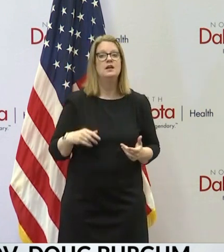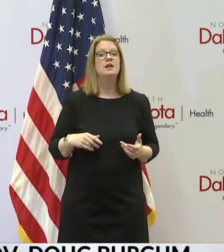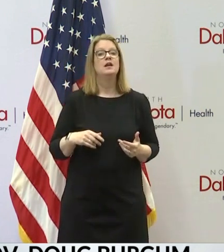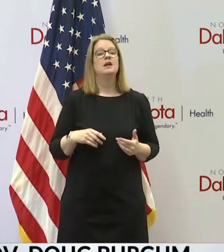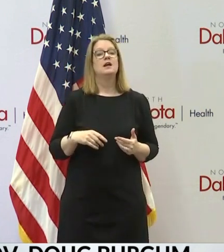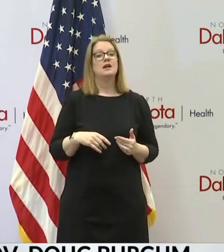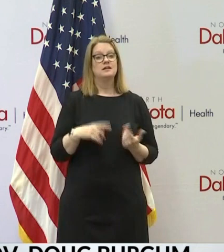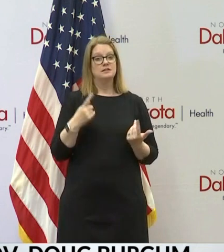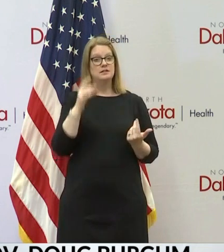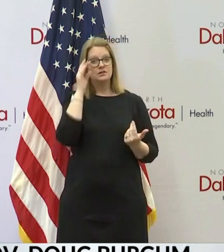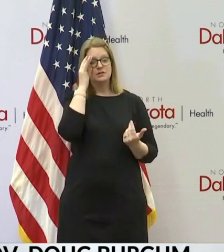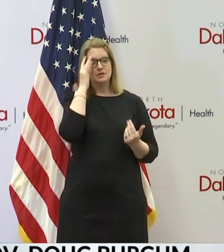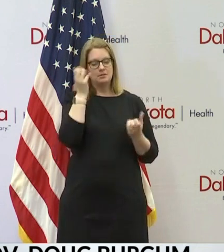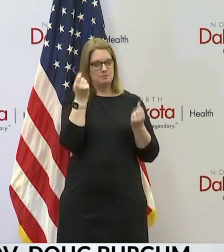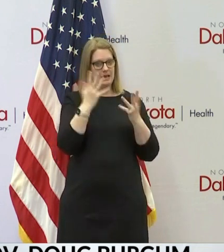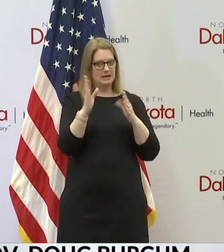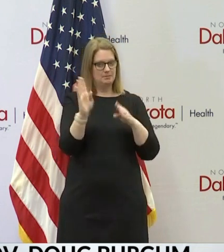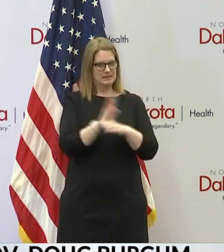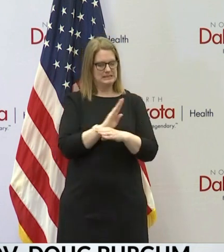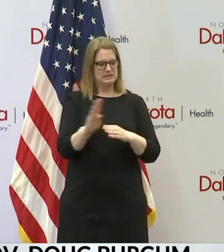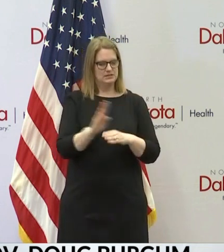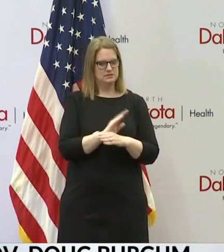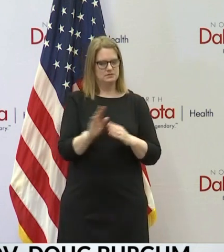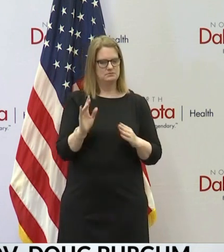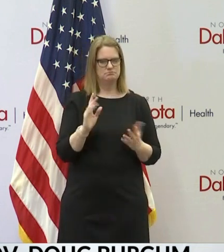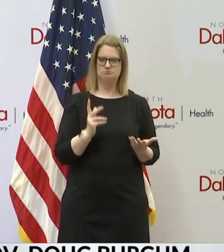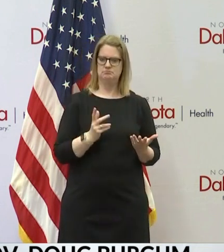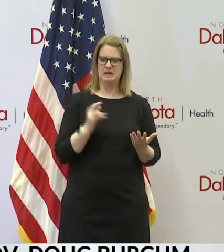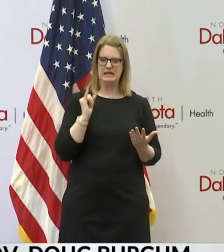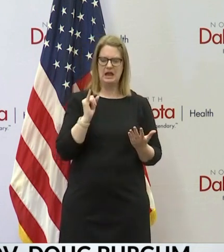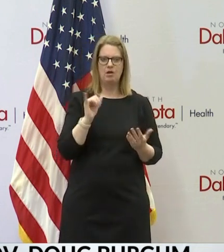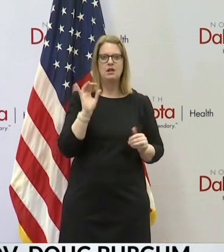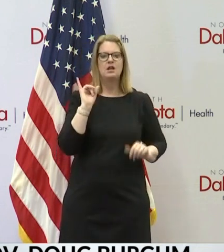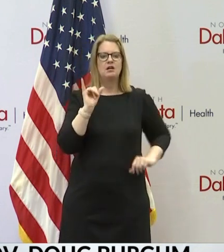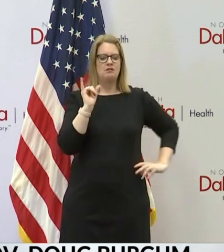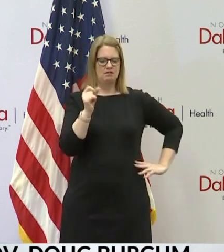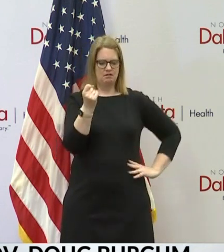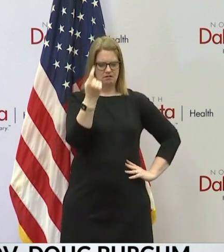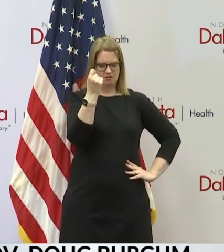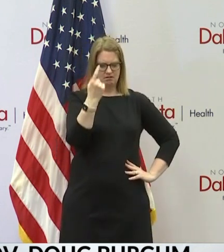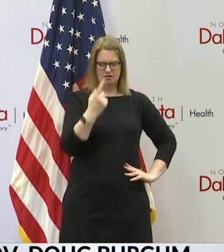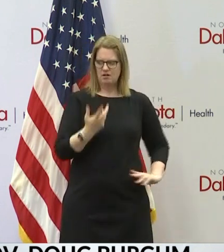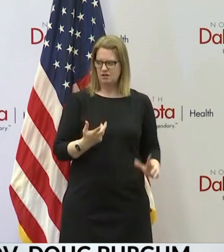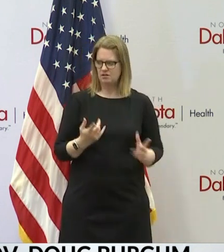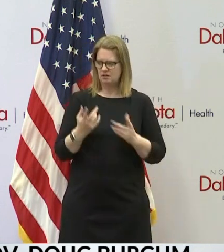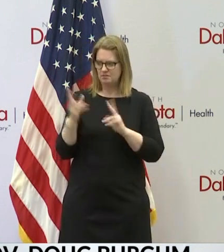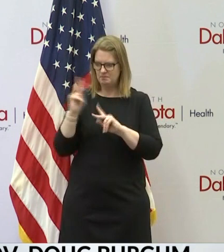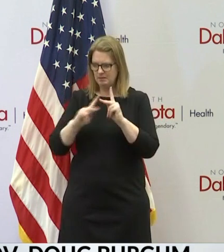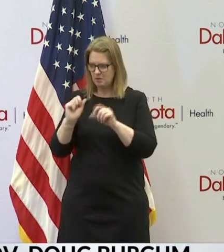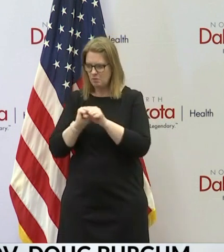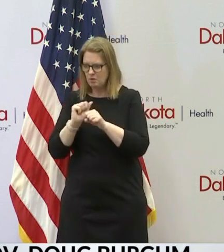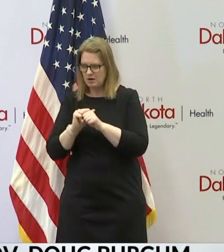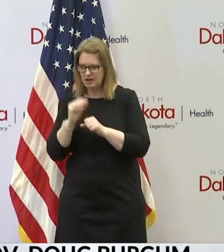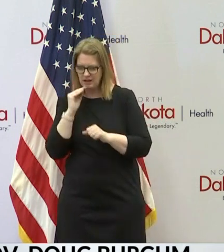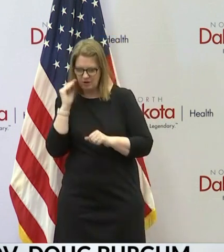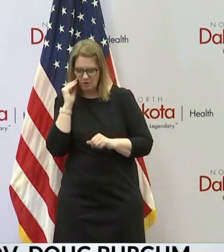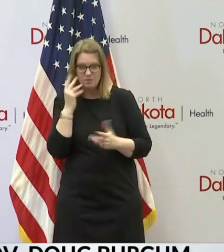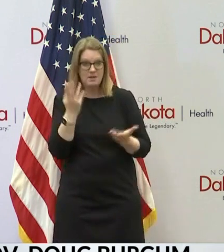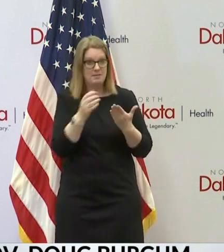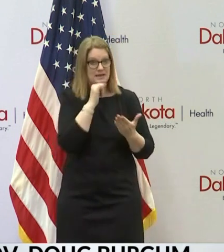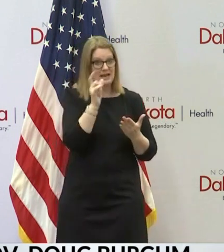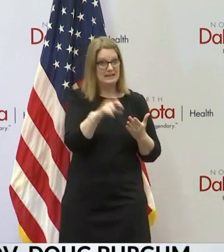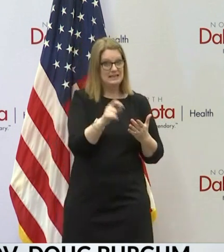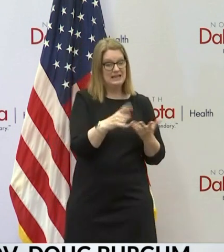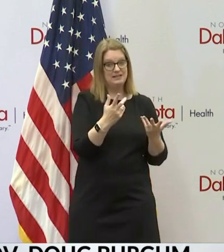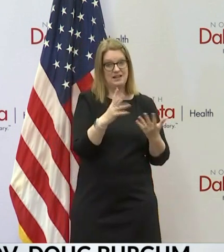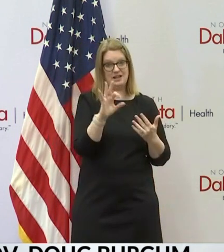this pandemic, like a lot of businesses, we may realize that with the success of people working remotely, we may not need all that square footage.